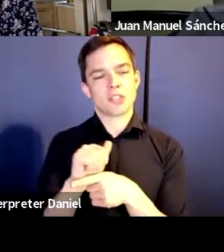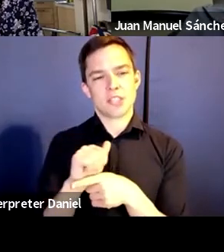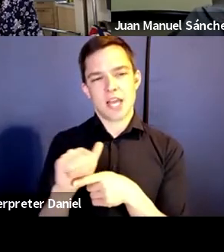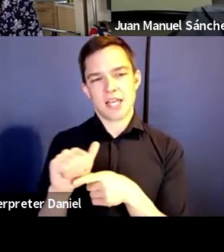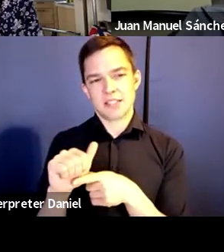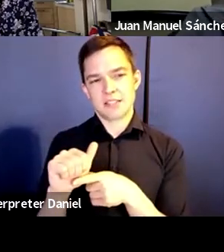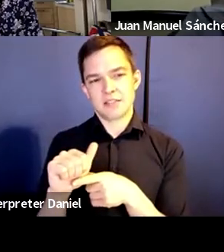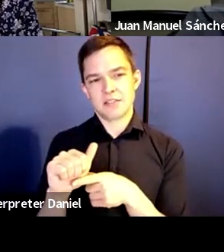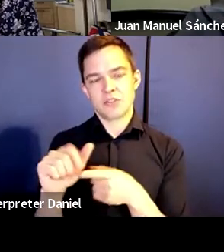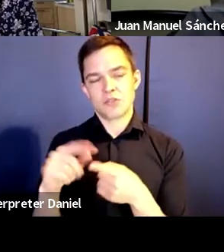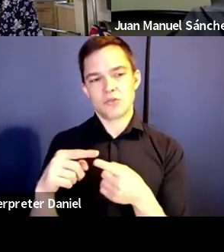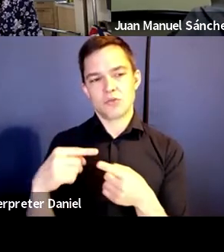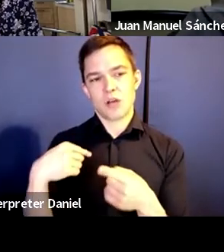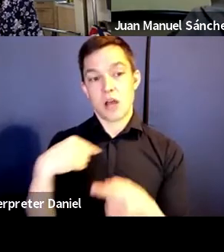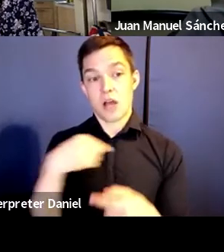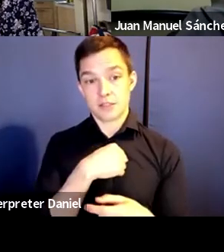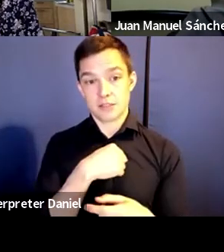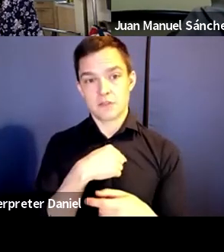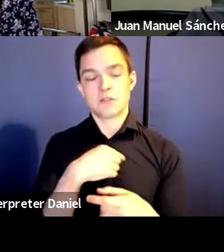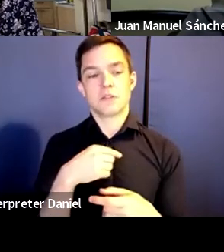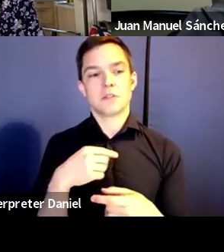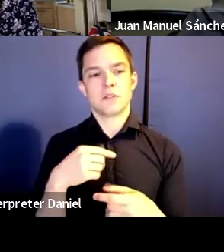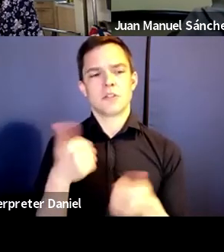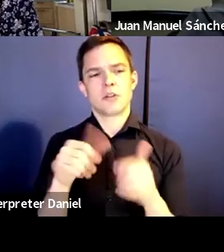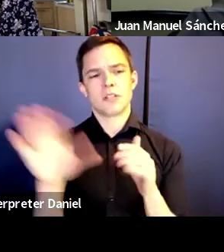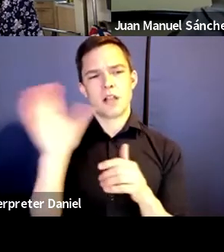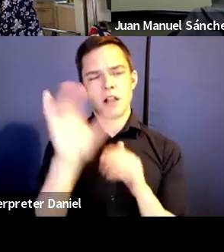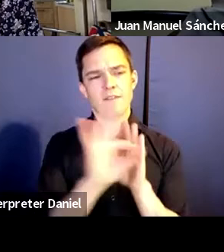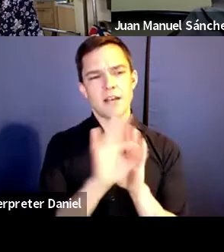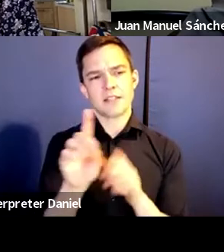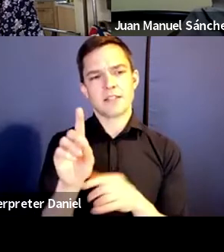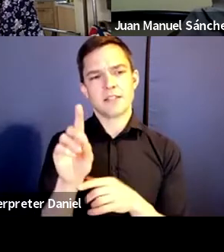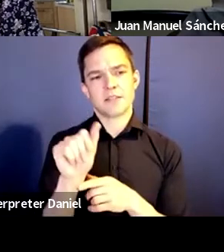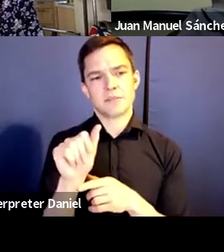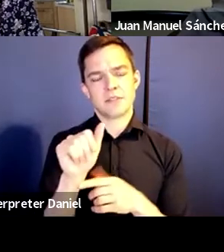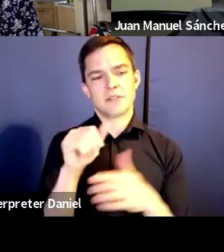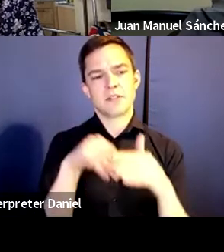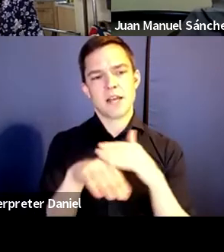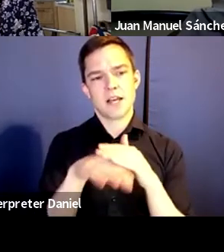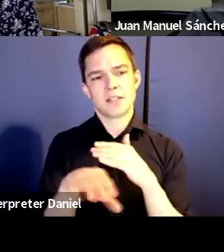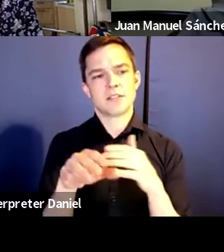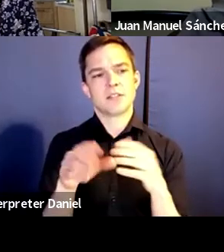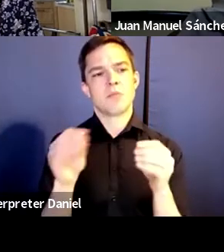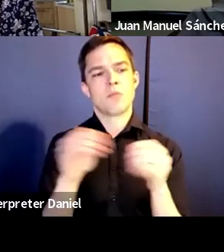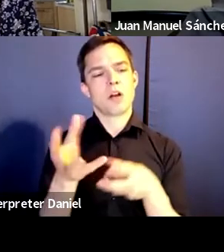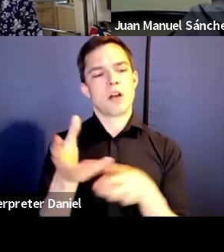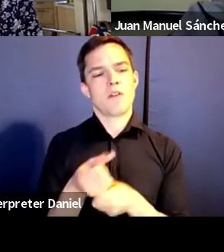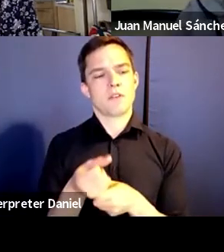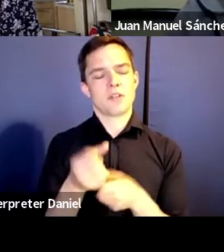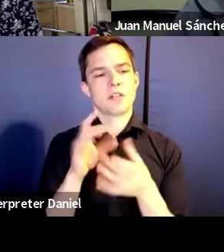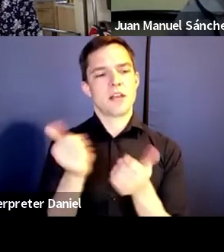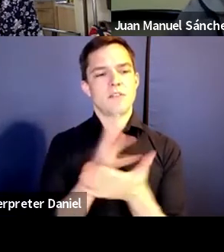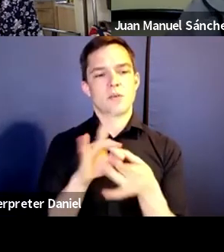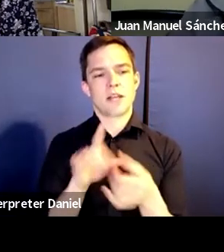to us, and then trying to find the accessibility. They are more confident on doing everything relating to